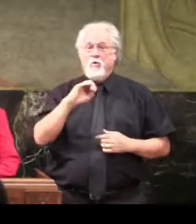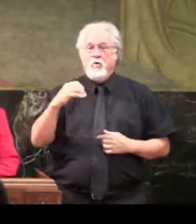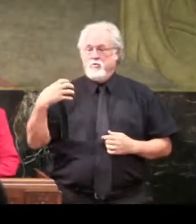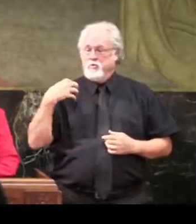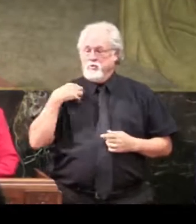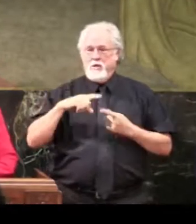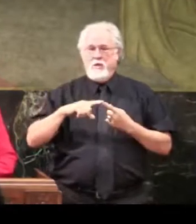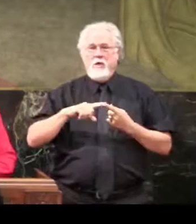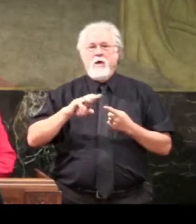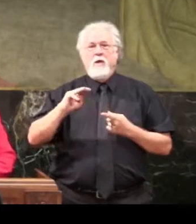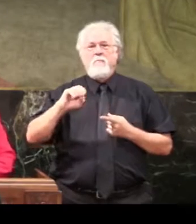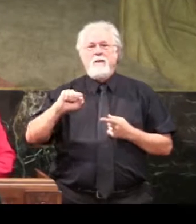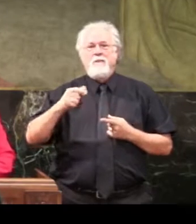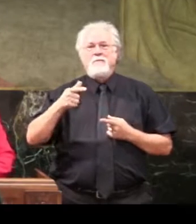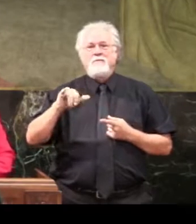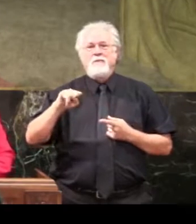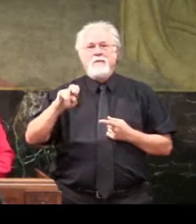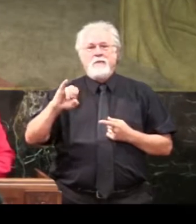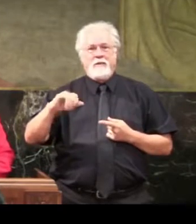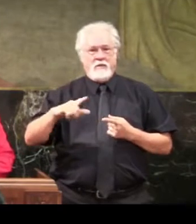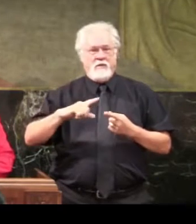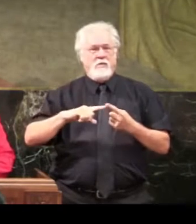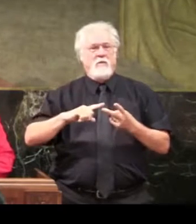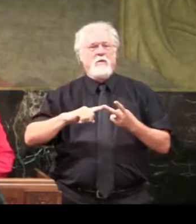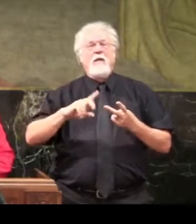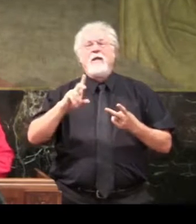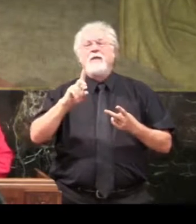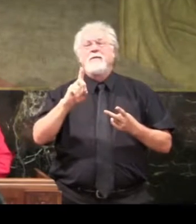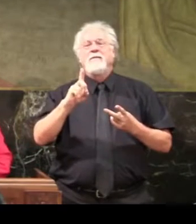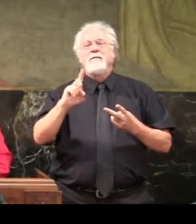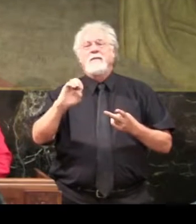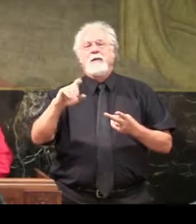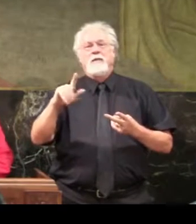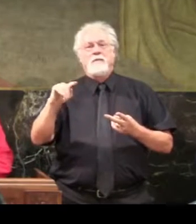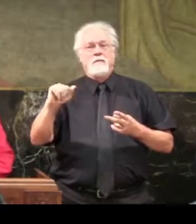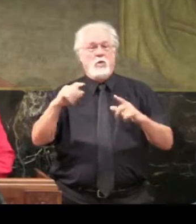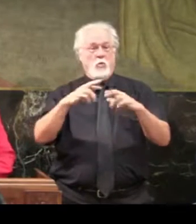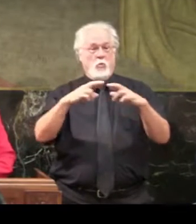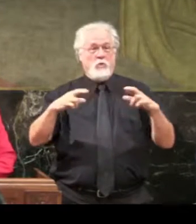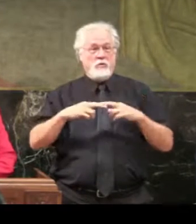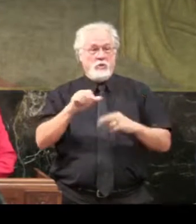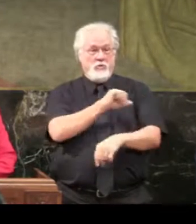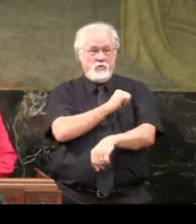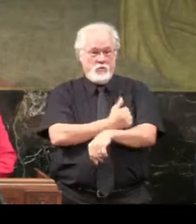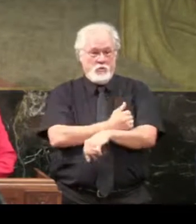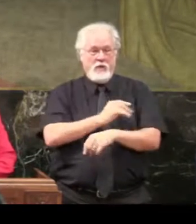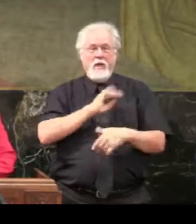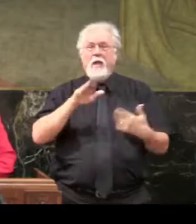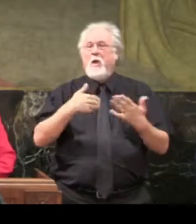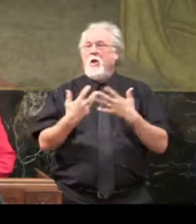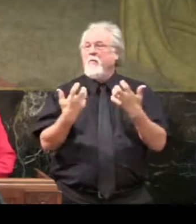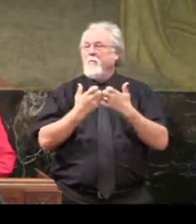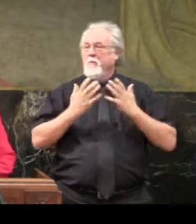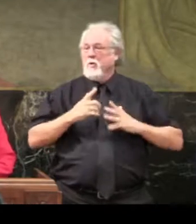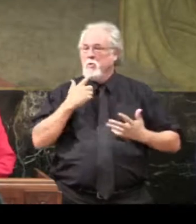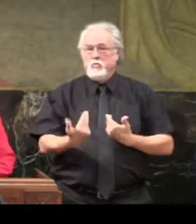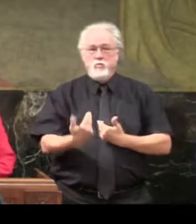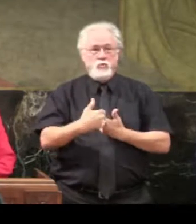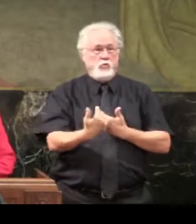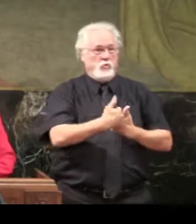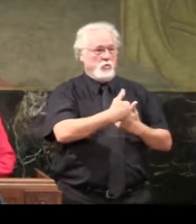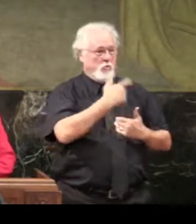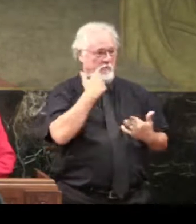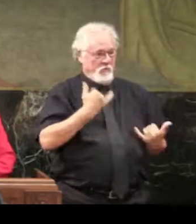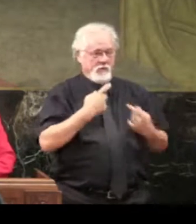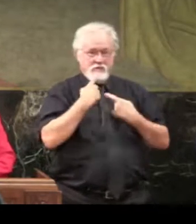Chris Massengill with the Delta Regional Authority, and all of the local, community, political, and development partners who have joined us today for